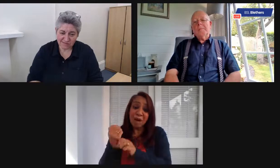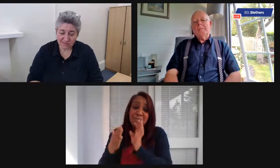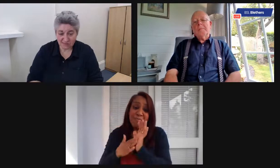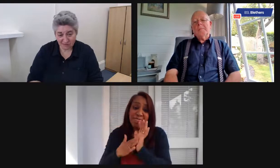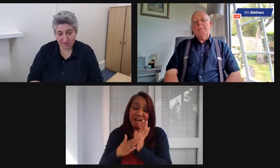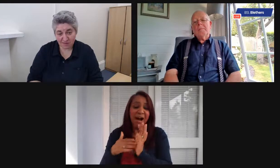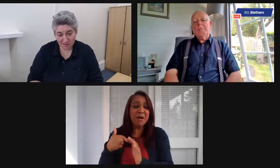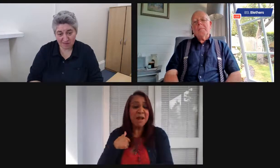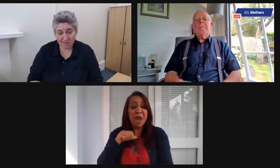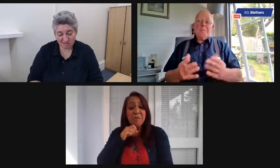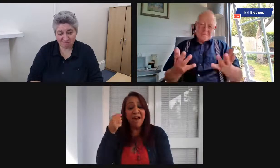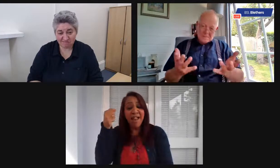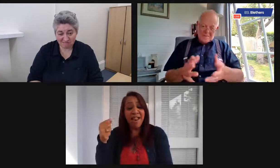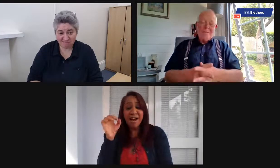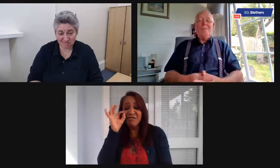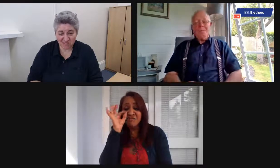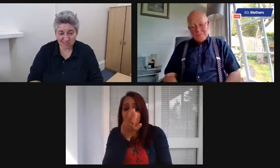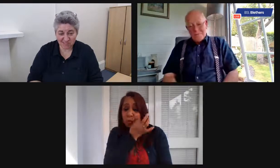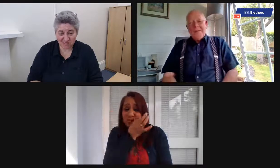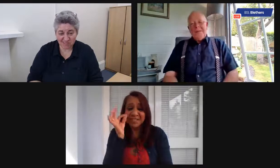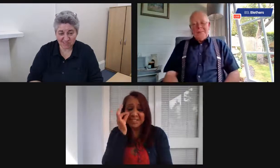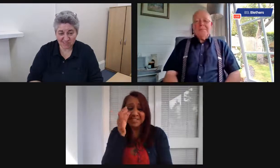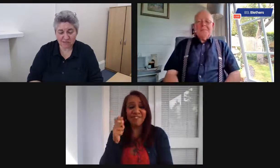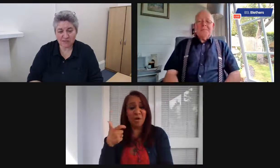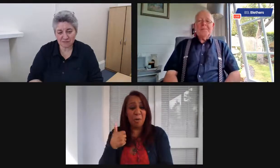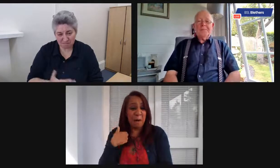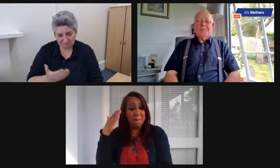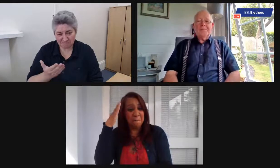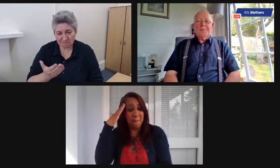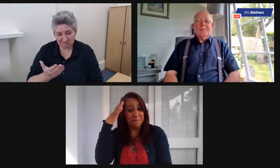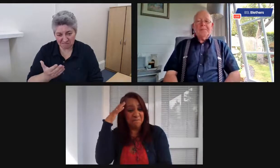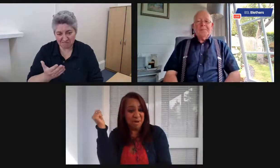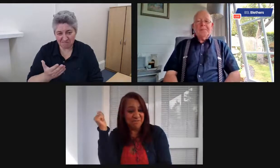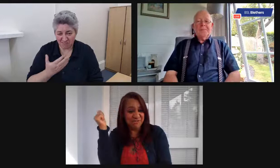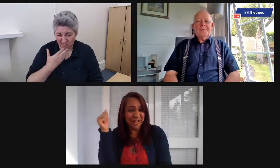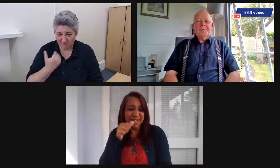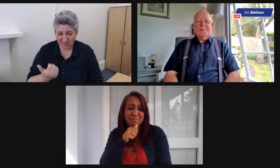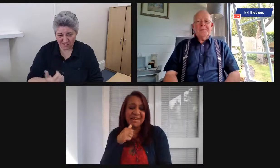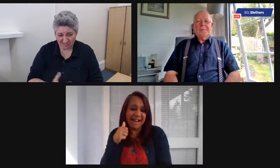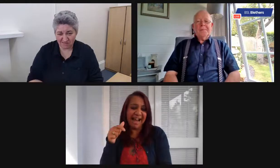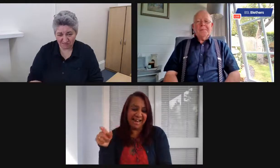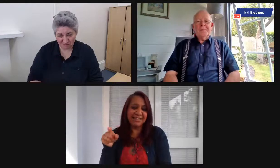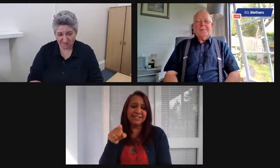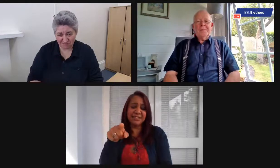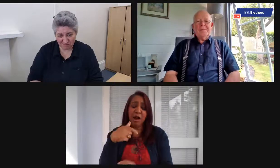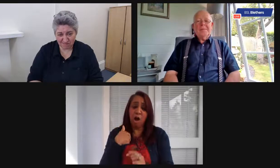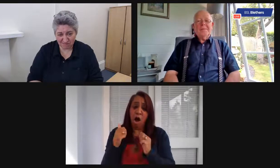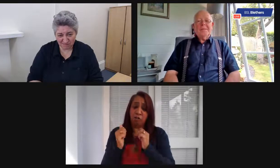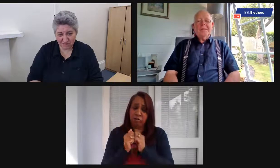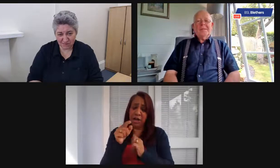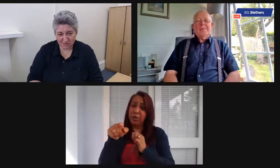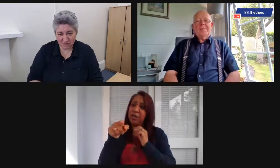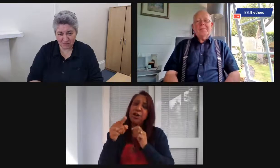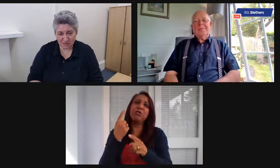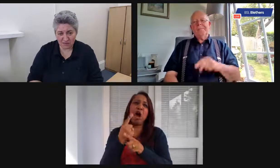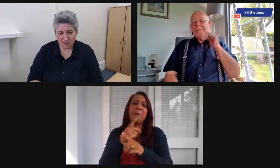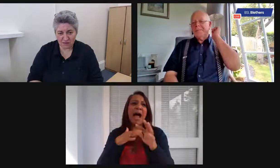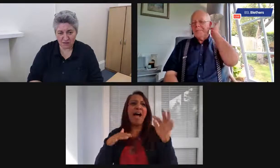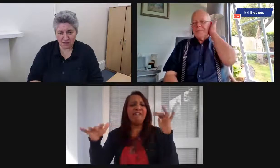that. She planted a tree Yeah. for her grandmother, and I planted a rose bush for my mum